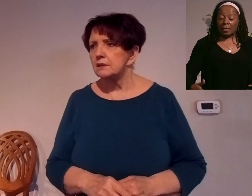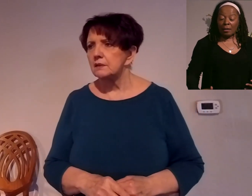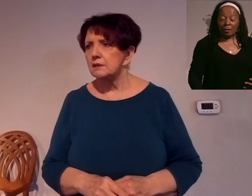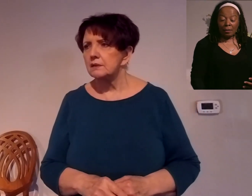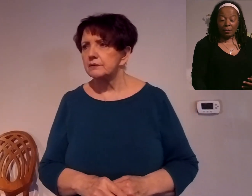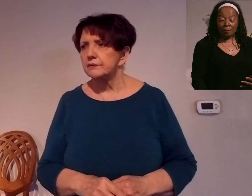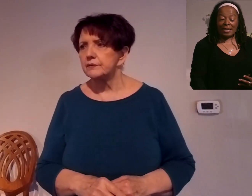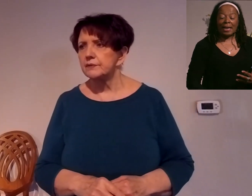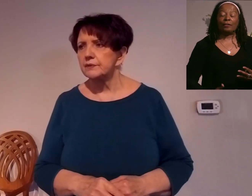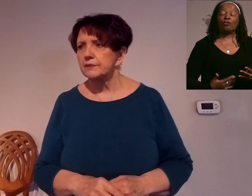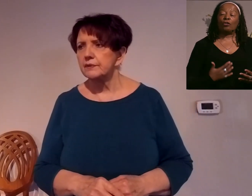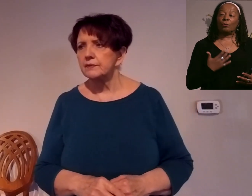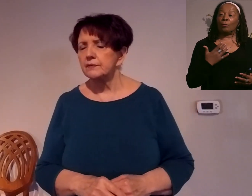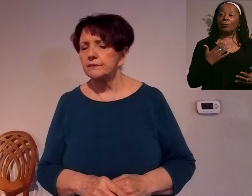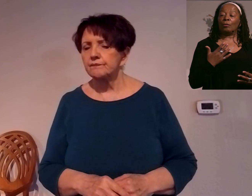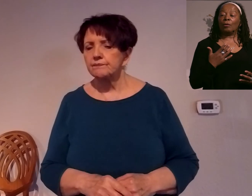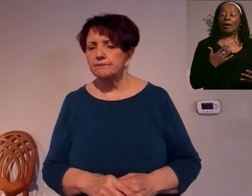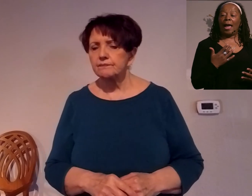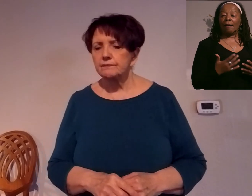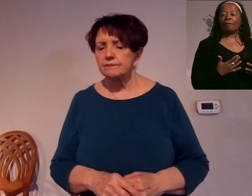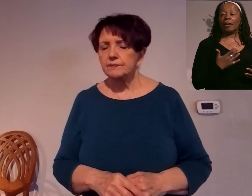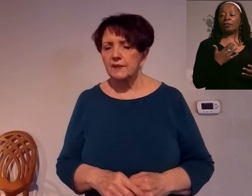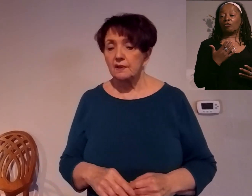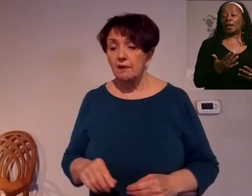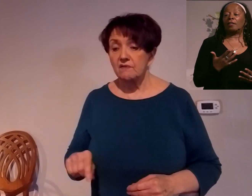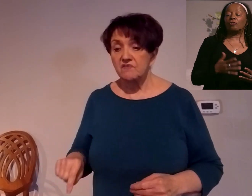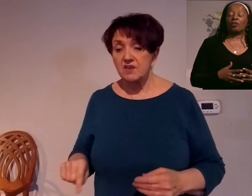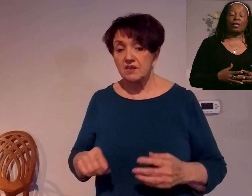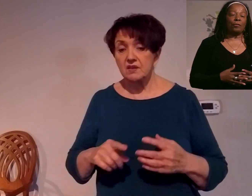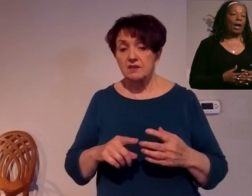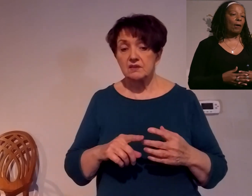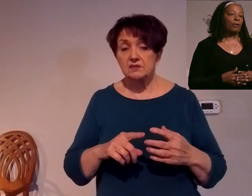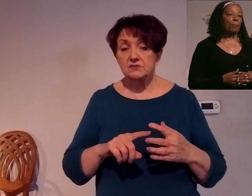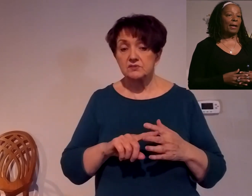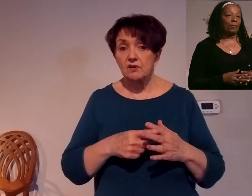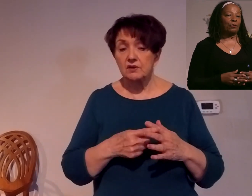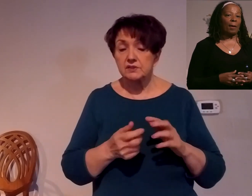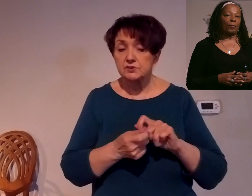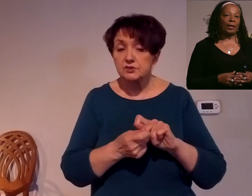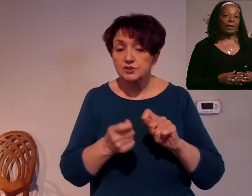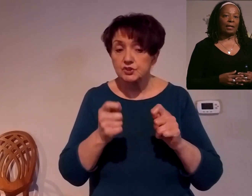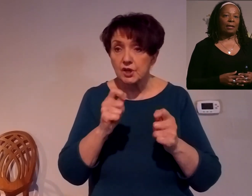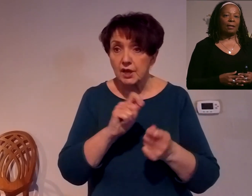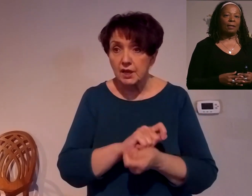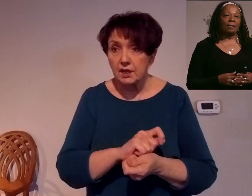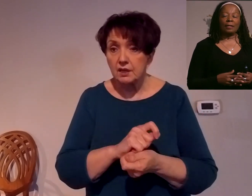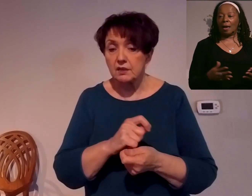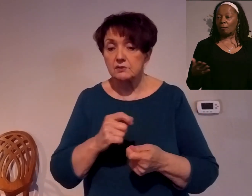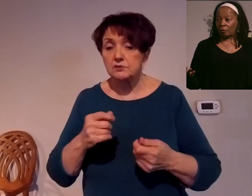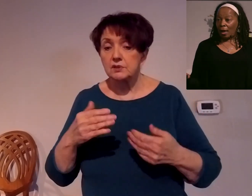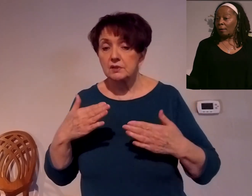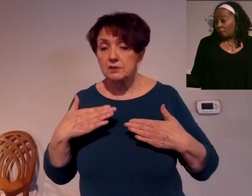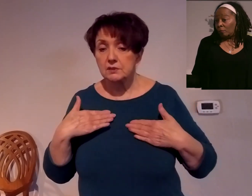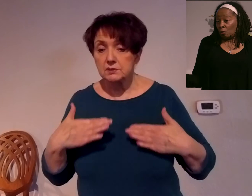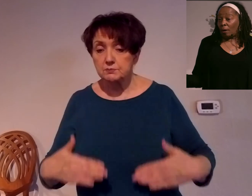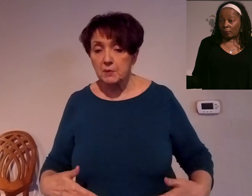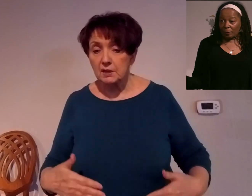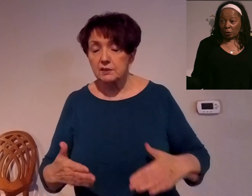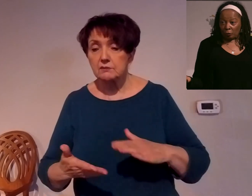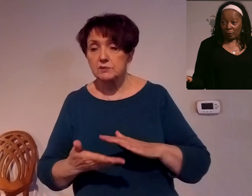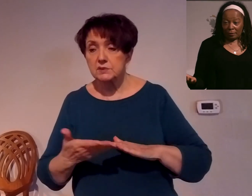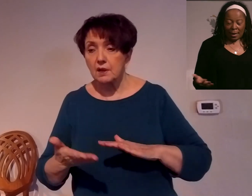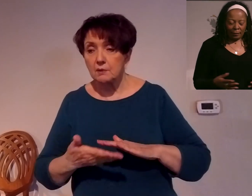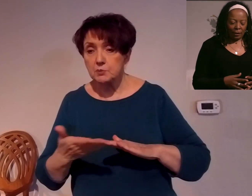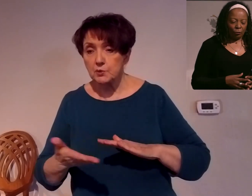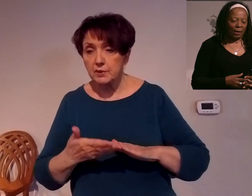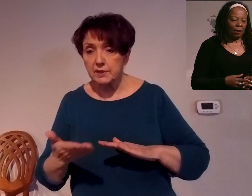he began to have a change in how his body was operating, then I knew I would be